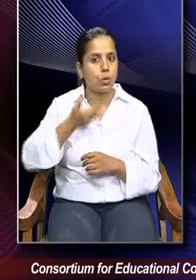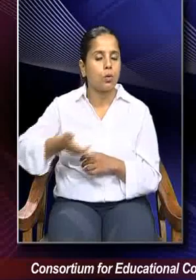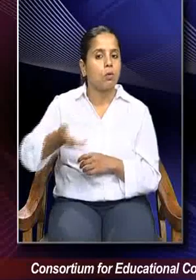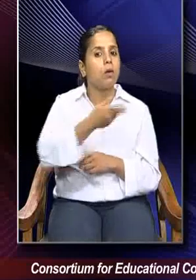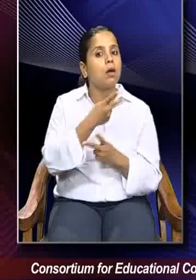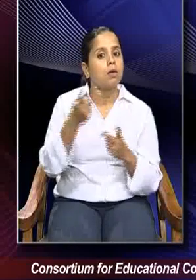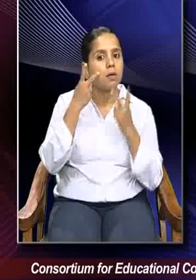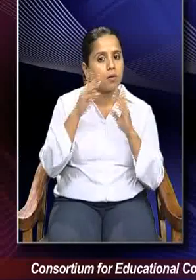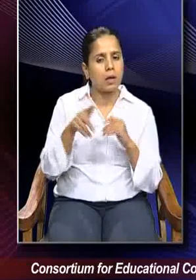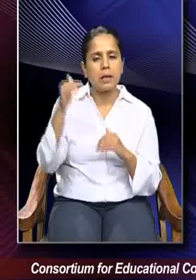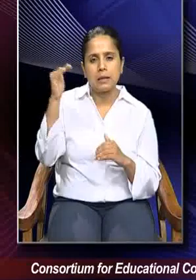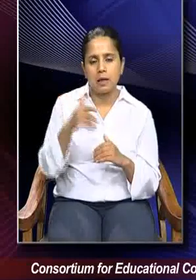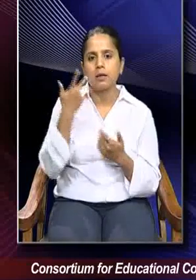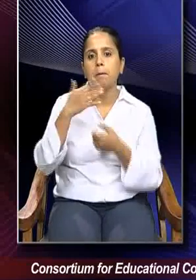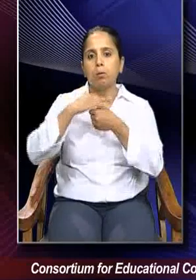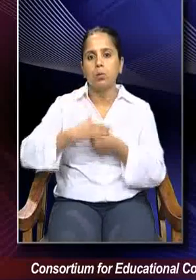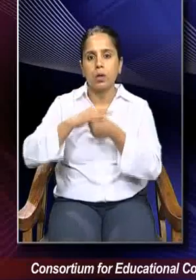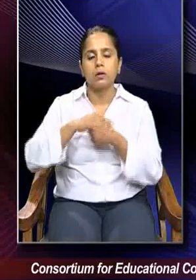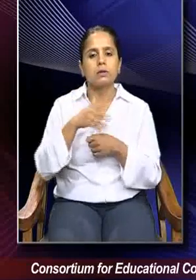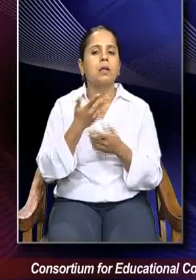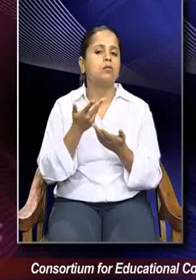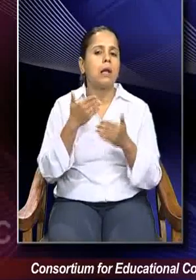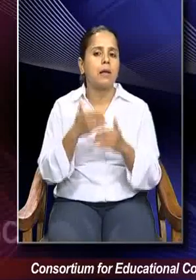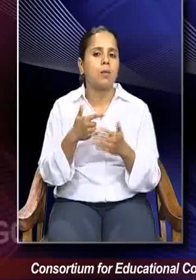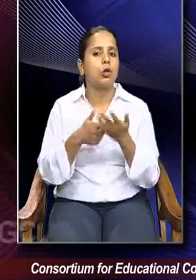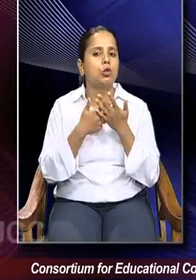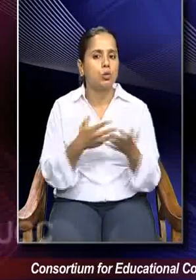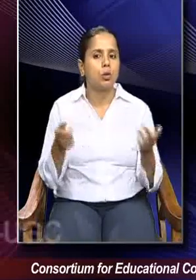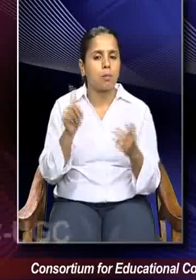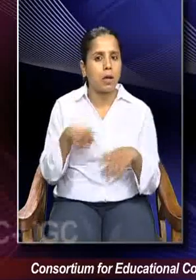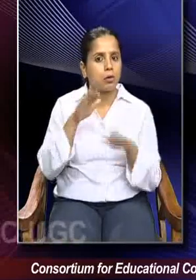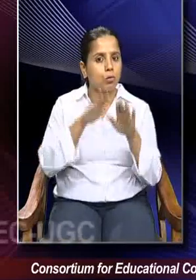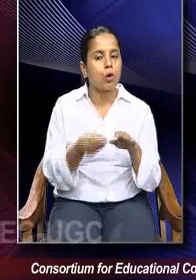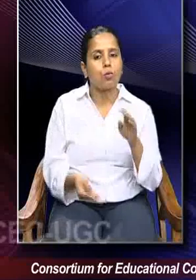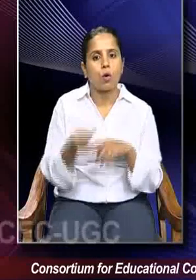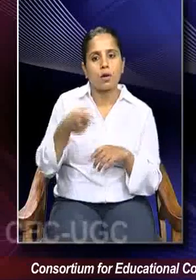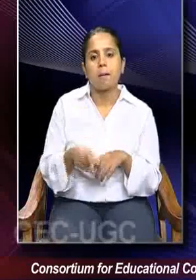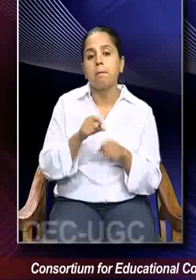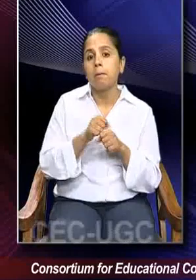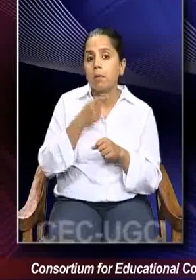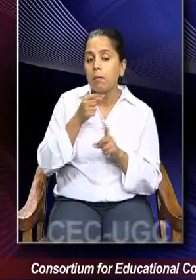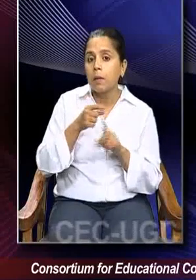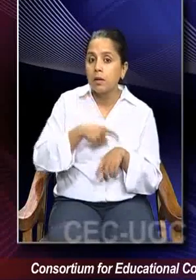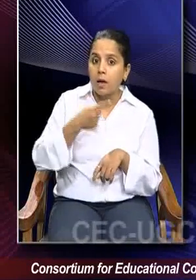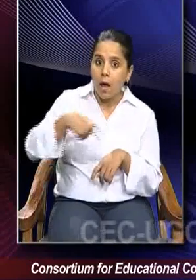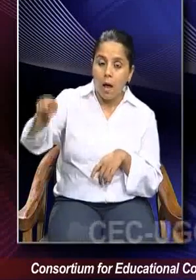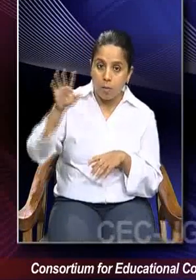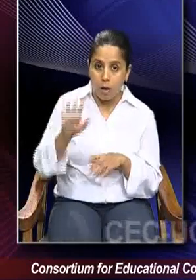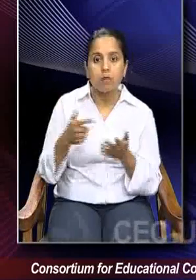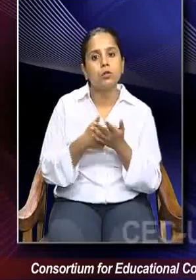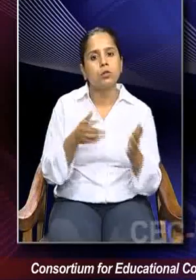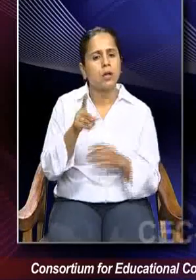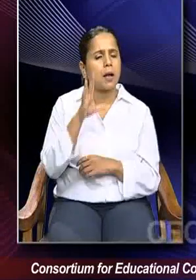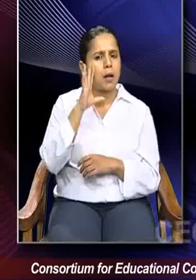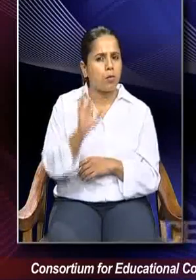exerts less pressure on the limited resources. It should rely more on the permanent resources. Now, very